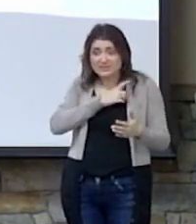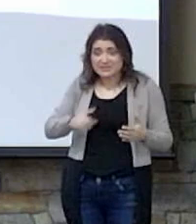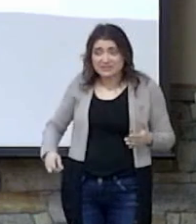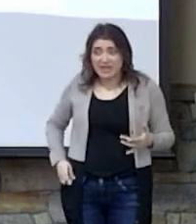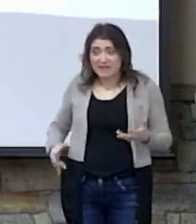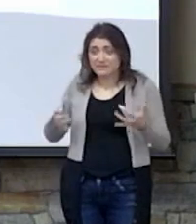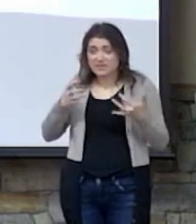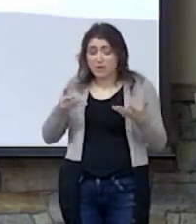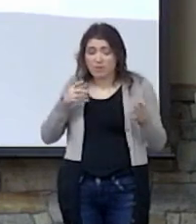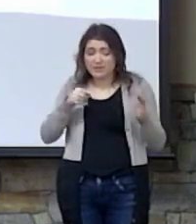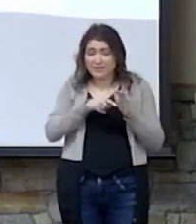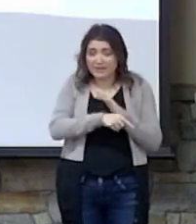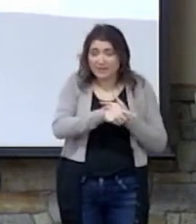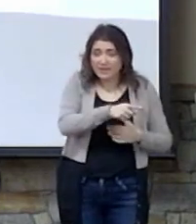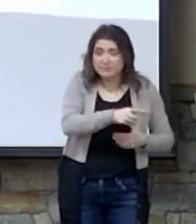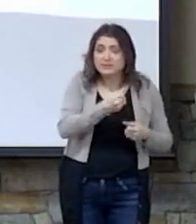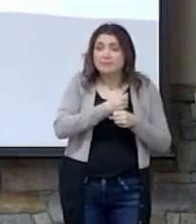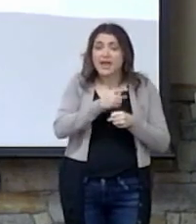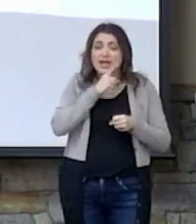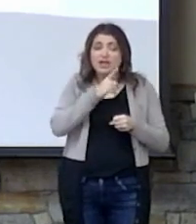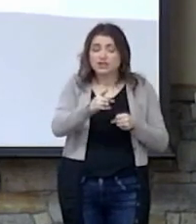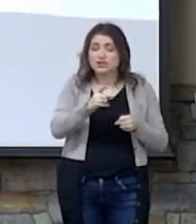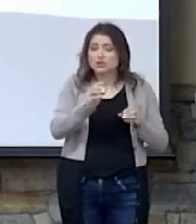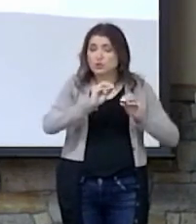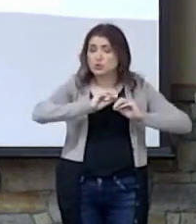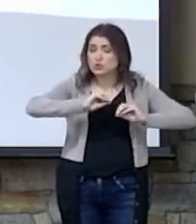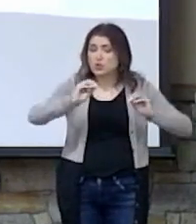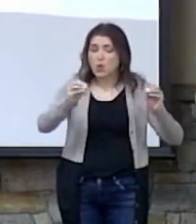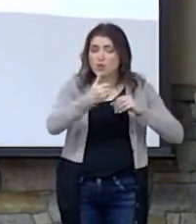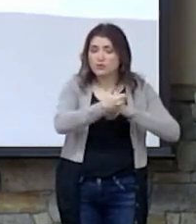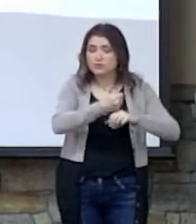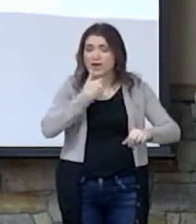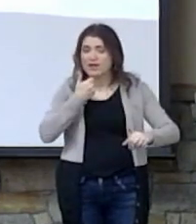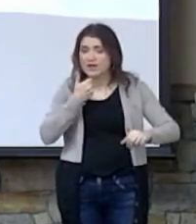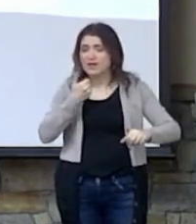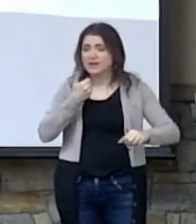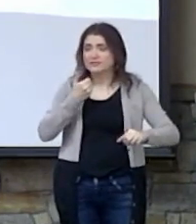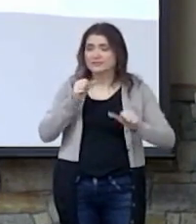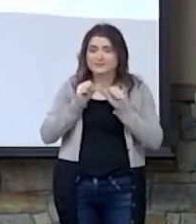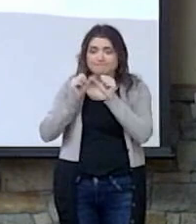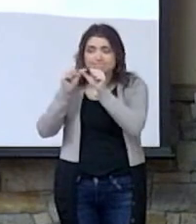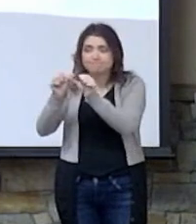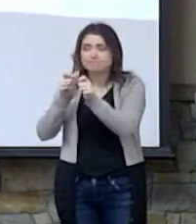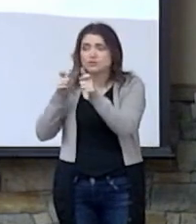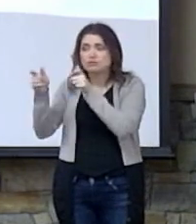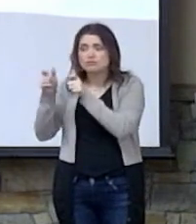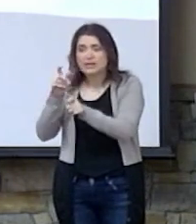seeking his life just to make sure there was no threat to his reign as king?